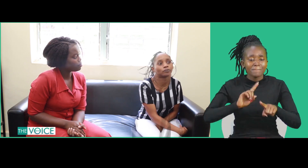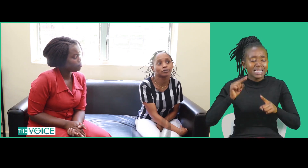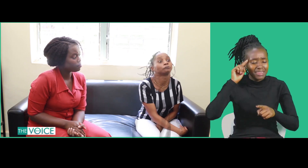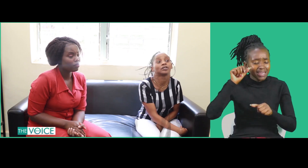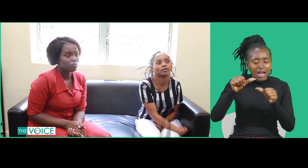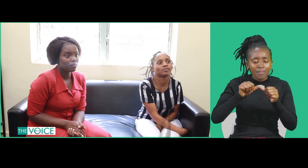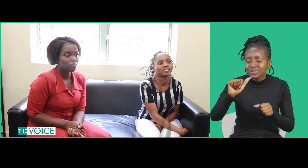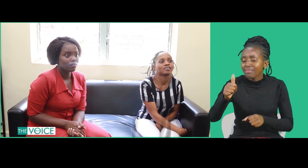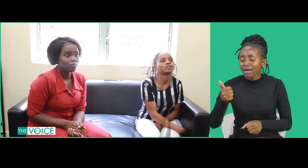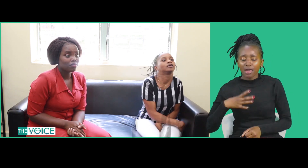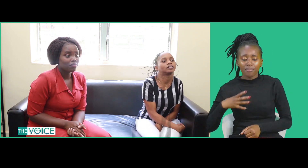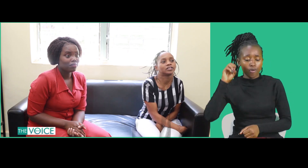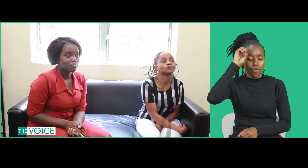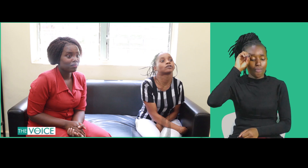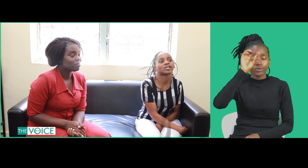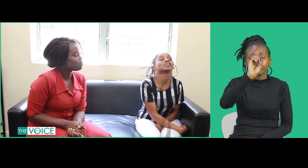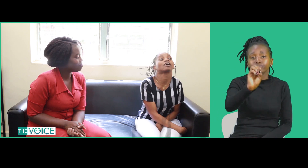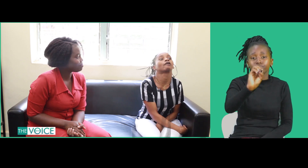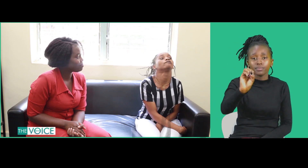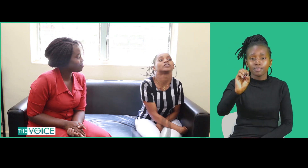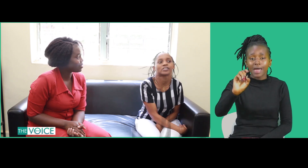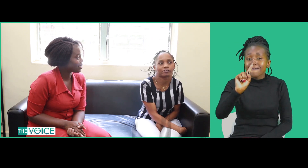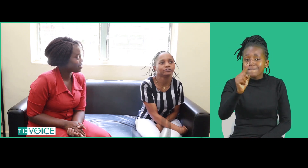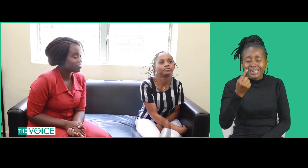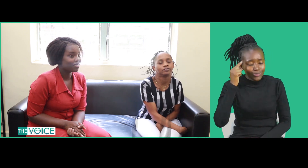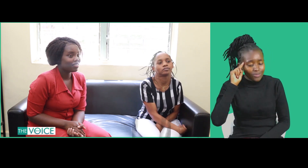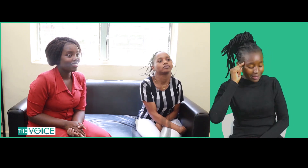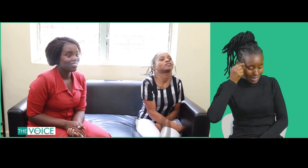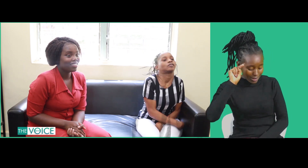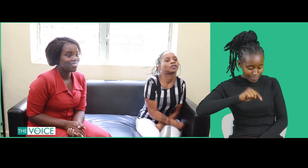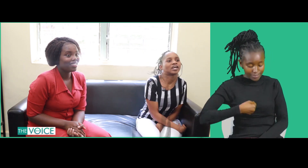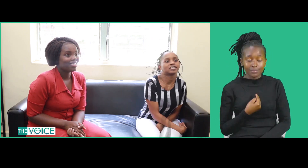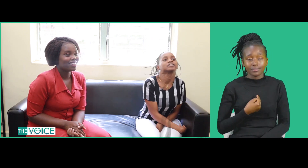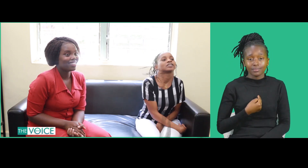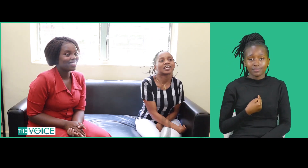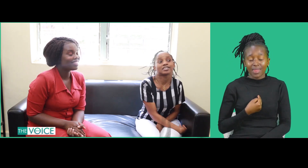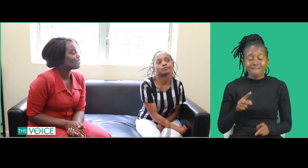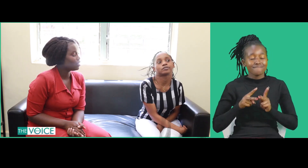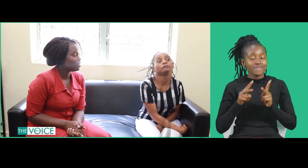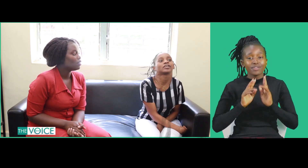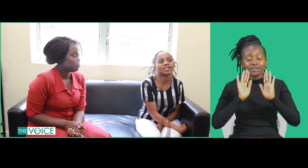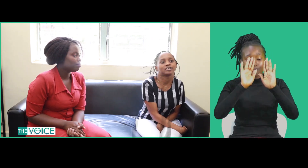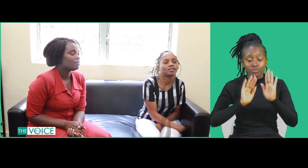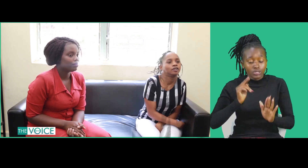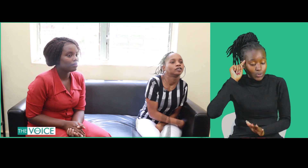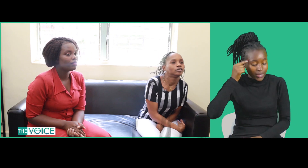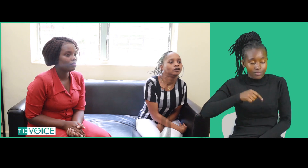the people's opinion, it's what I think of myself. That is